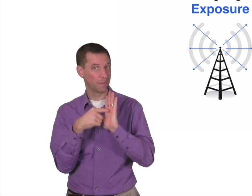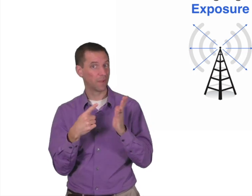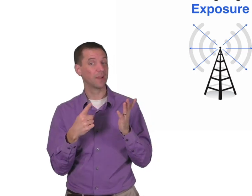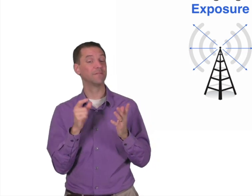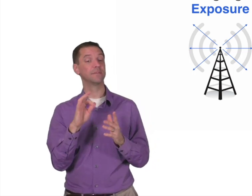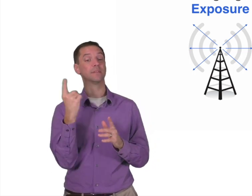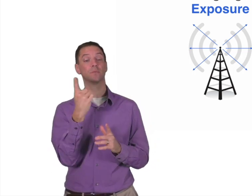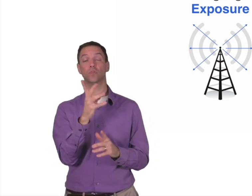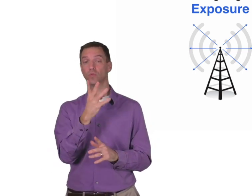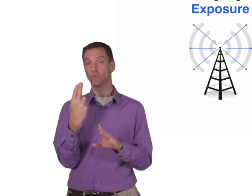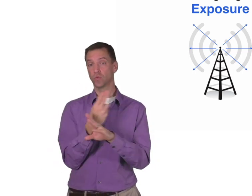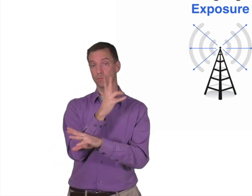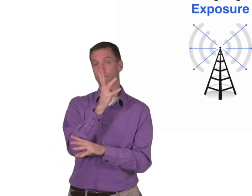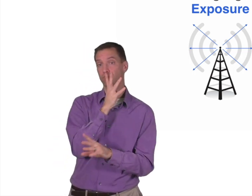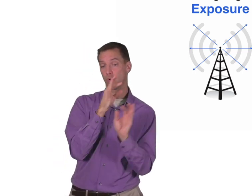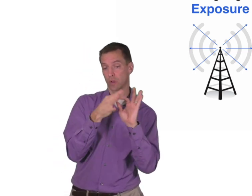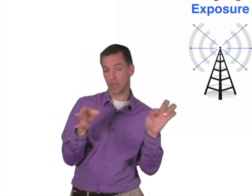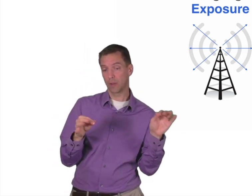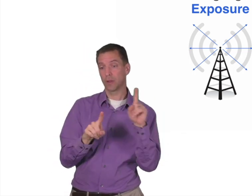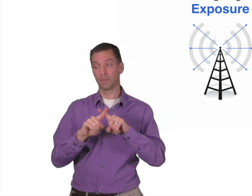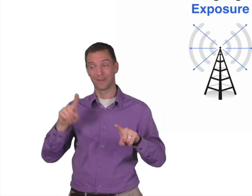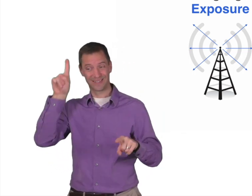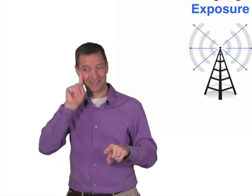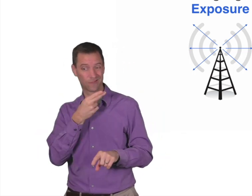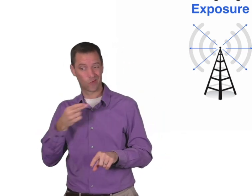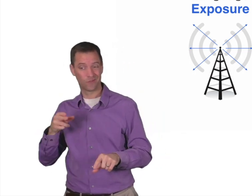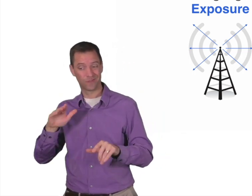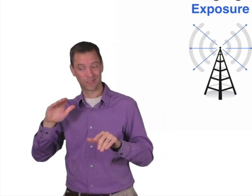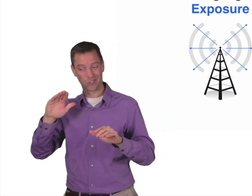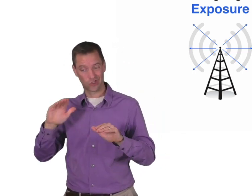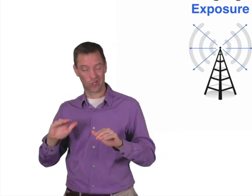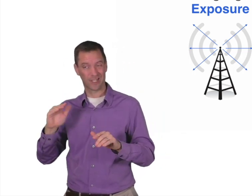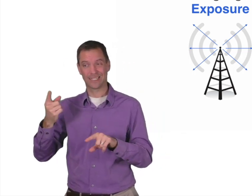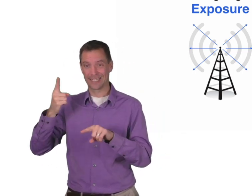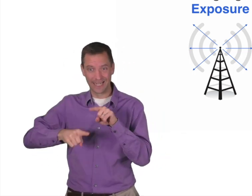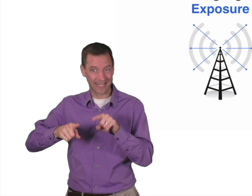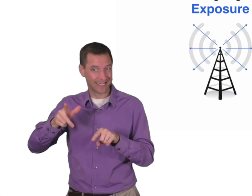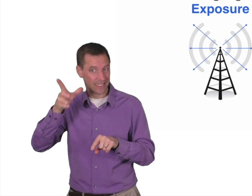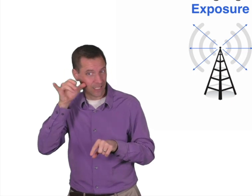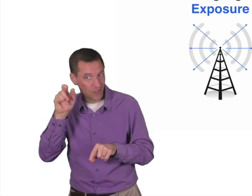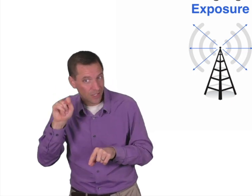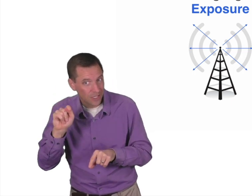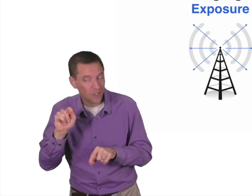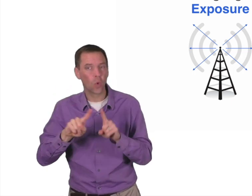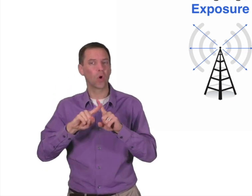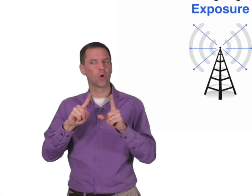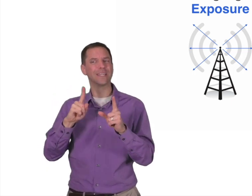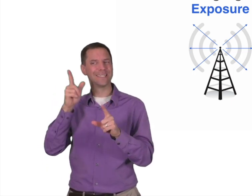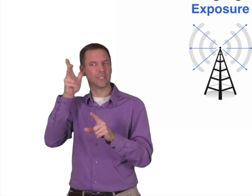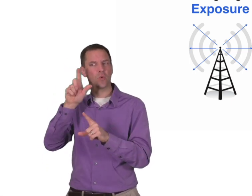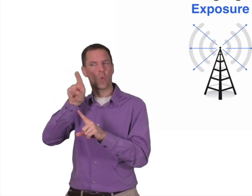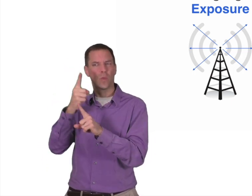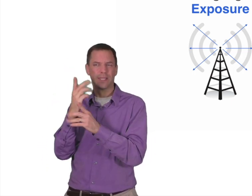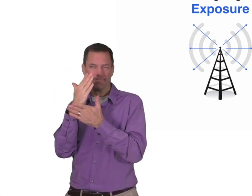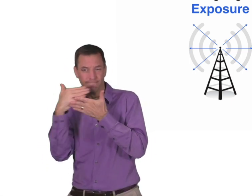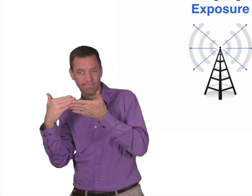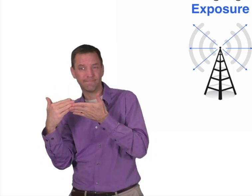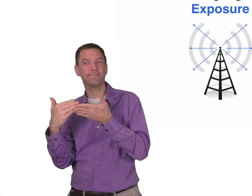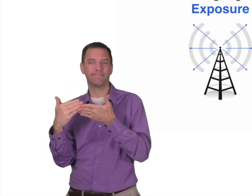same. For example, if someone is using spoken language, but the deaf or hard of hearing child can't hear it, or